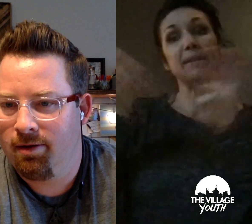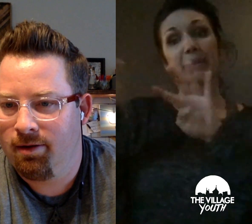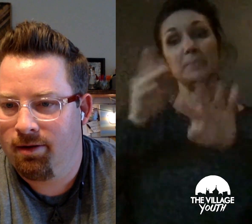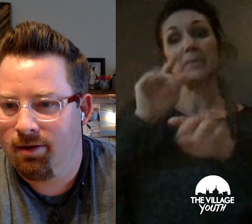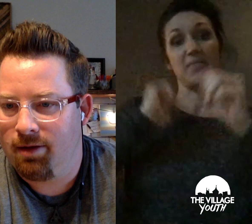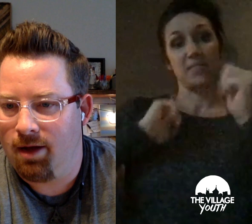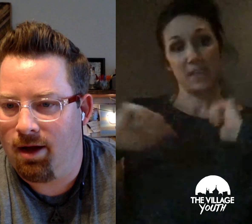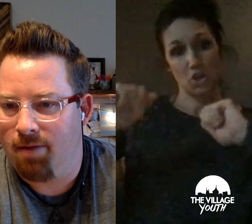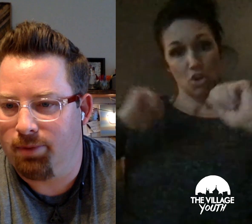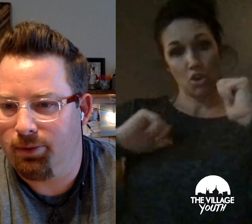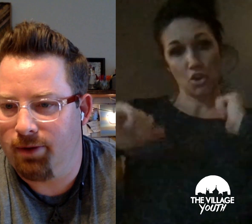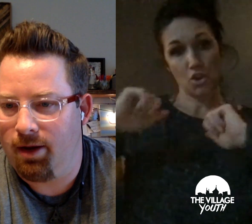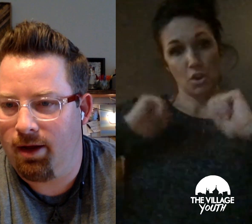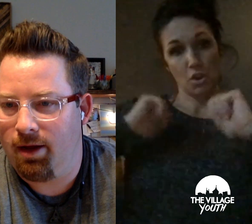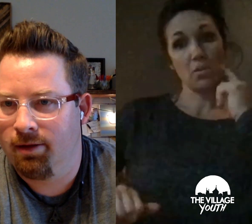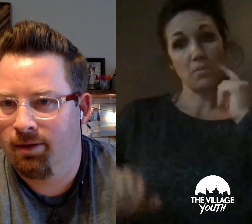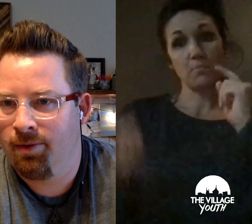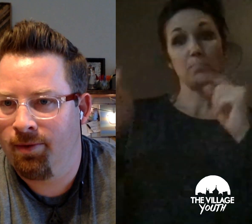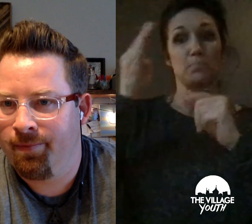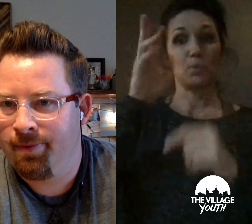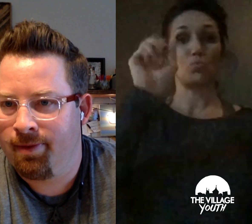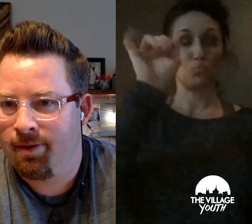theater, Blu-ray.